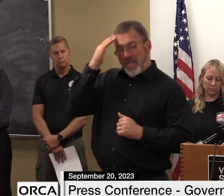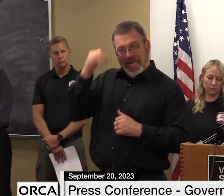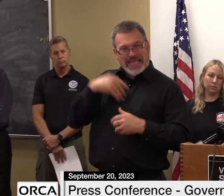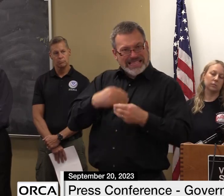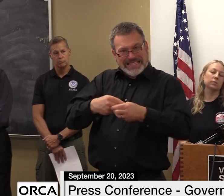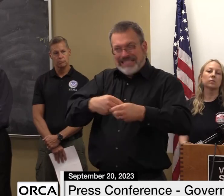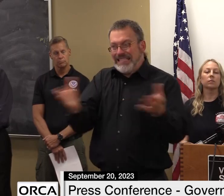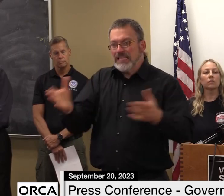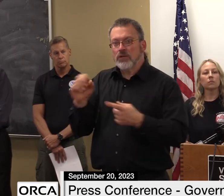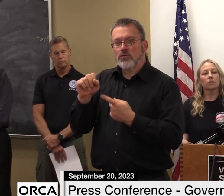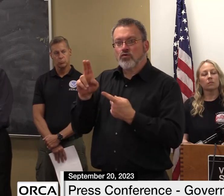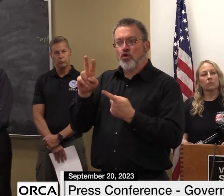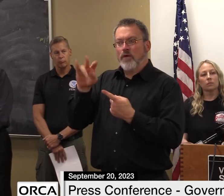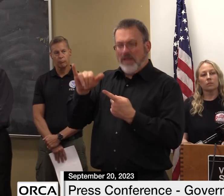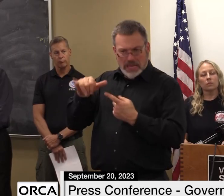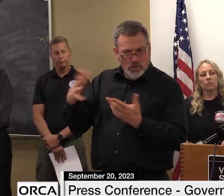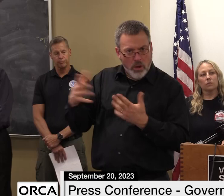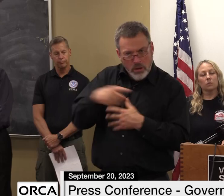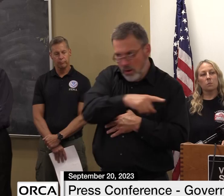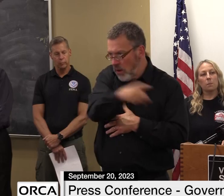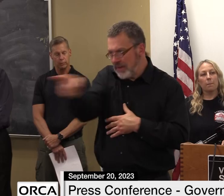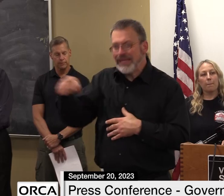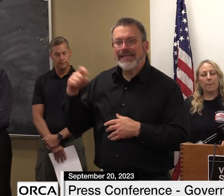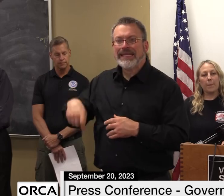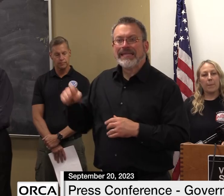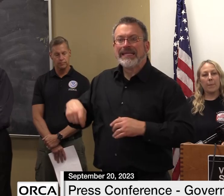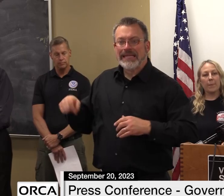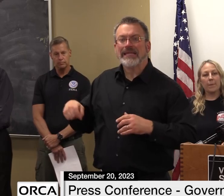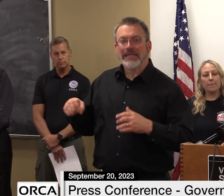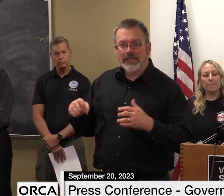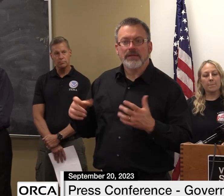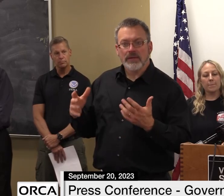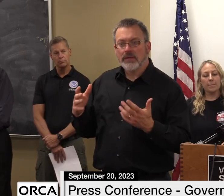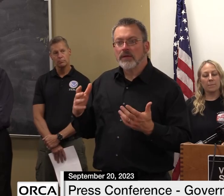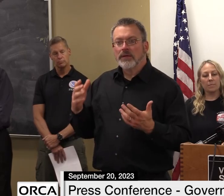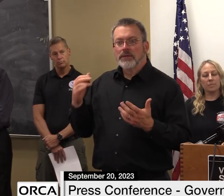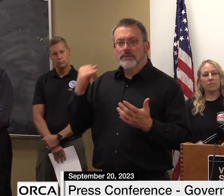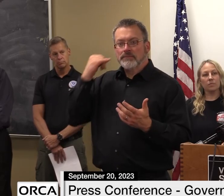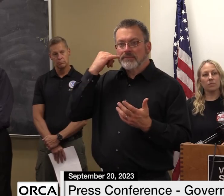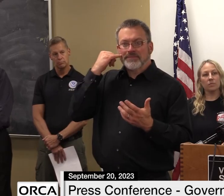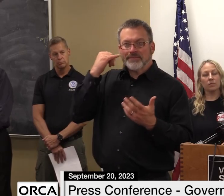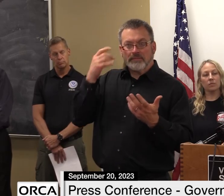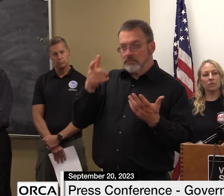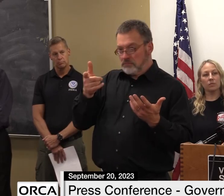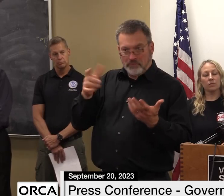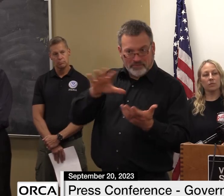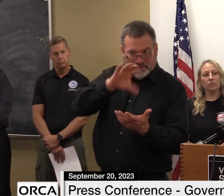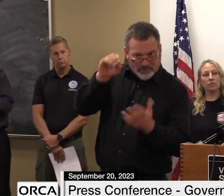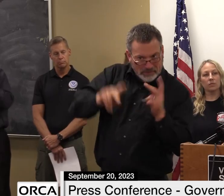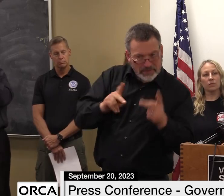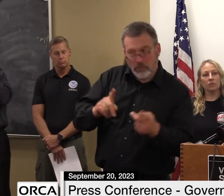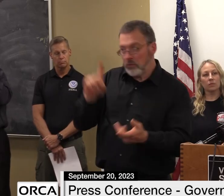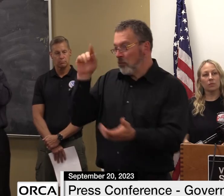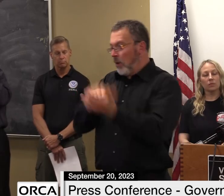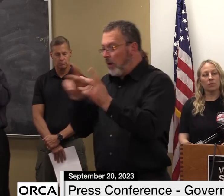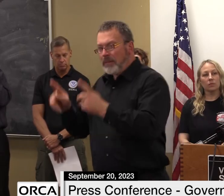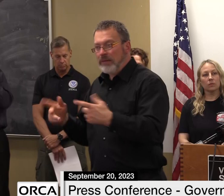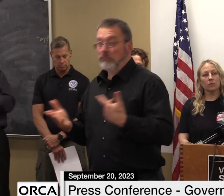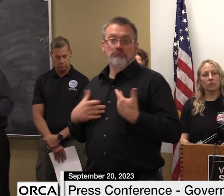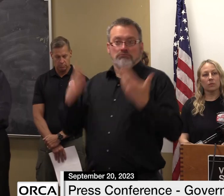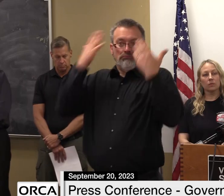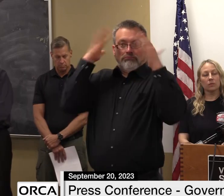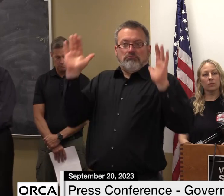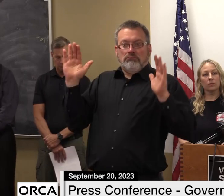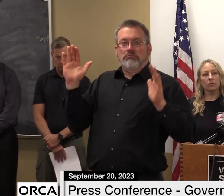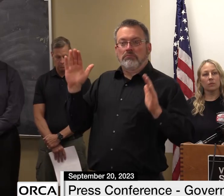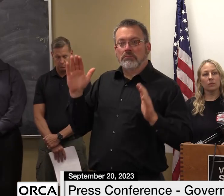have no idea whether there's 50 or 1,000 who need assistance in terms